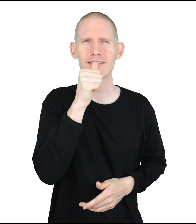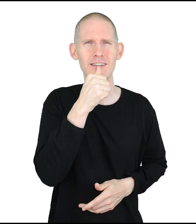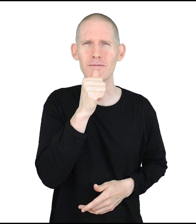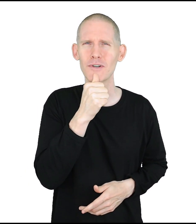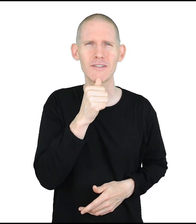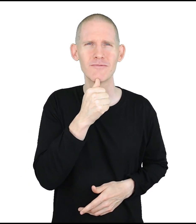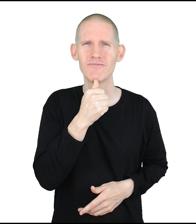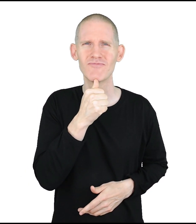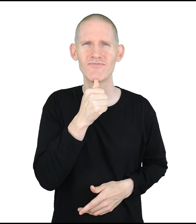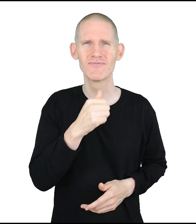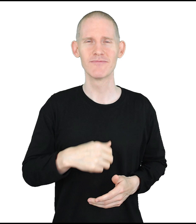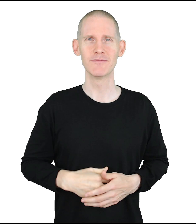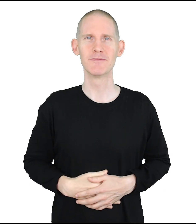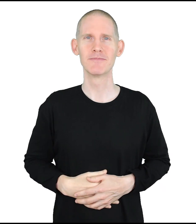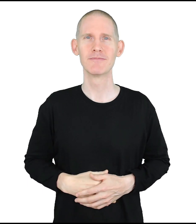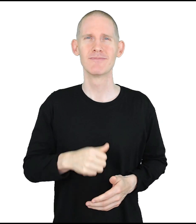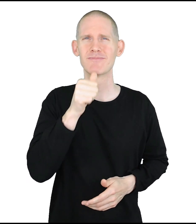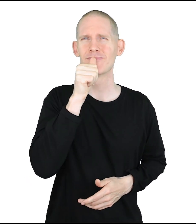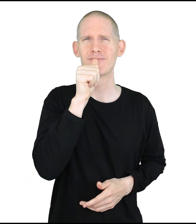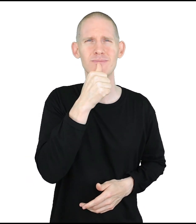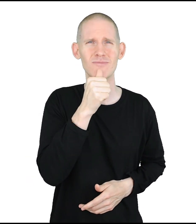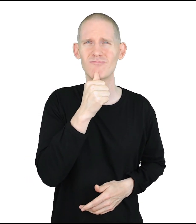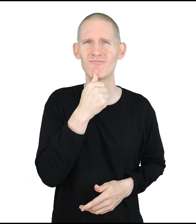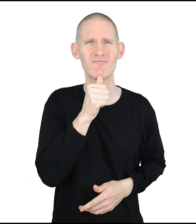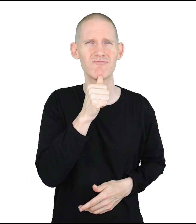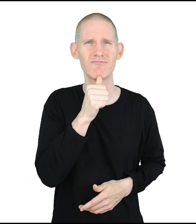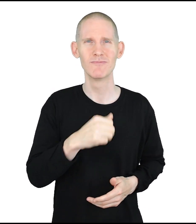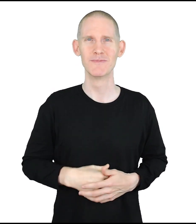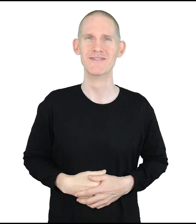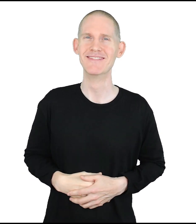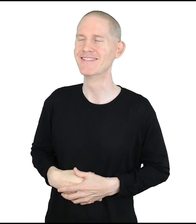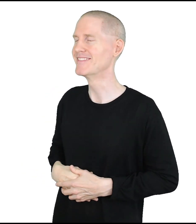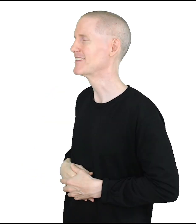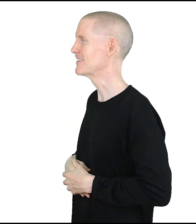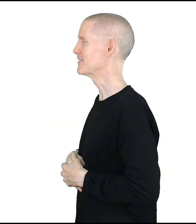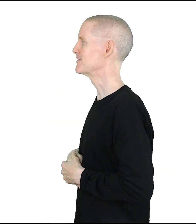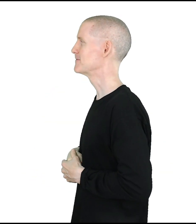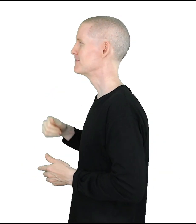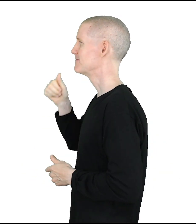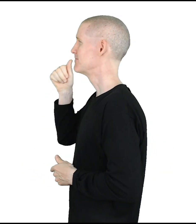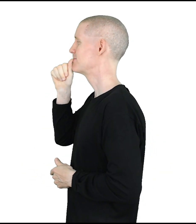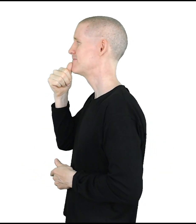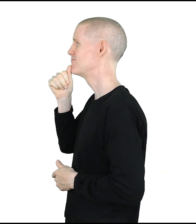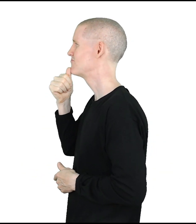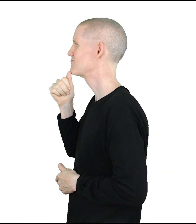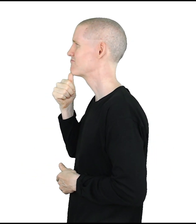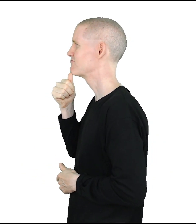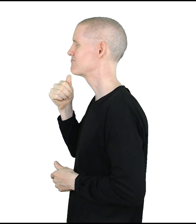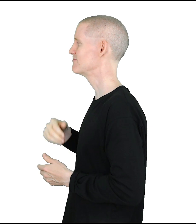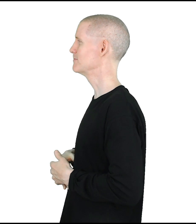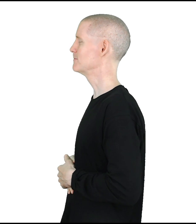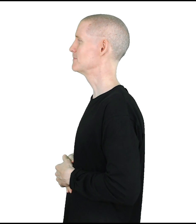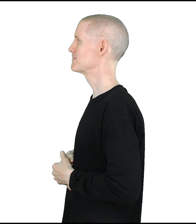Also notice we don't have a neutral facial expression anymore. It's like sad, it's suffering. All right, so we go like